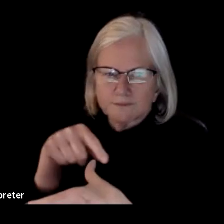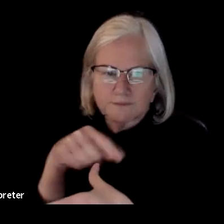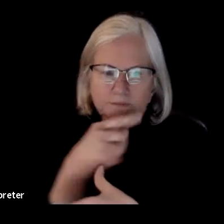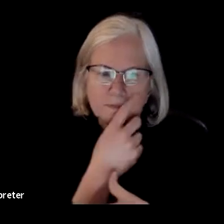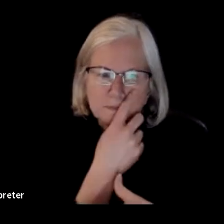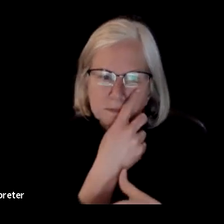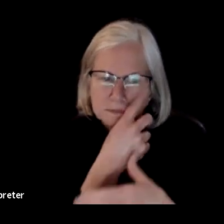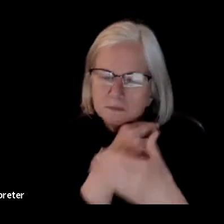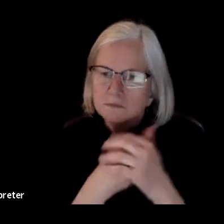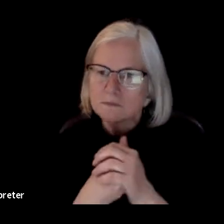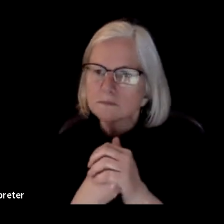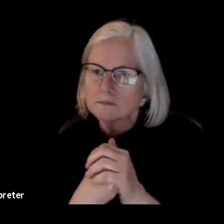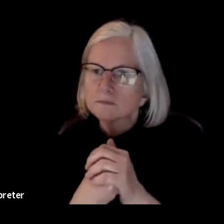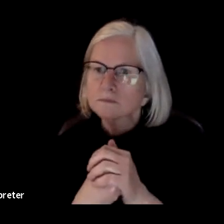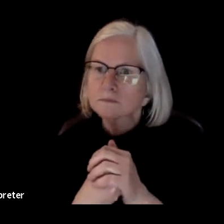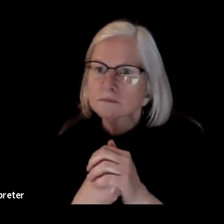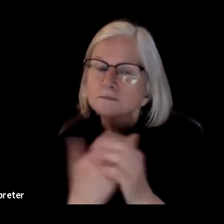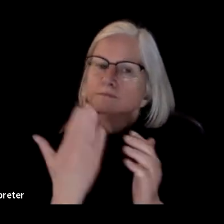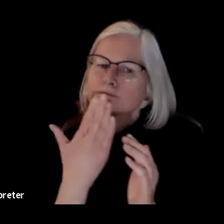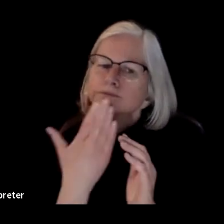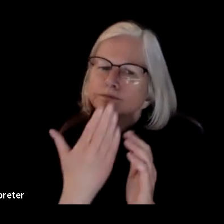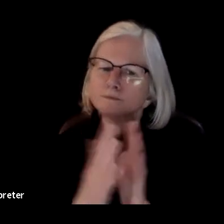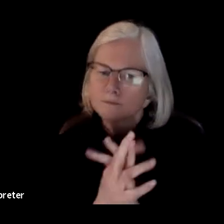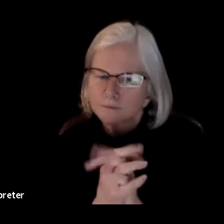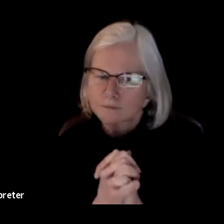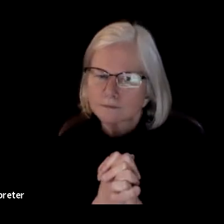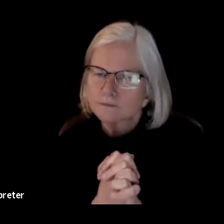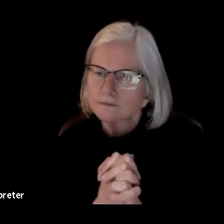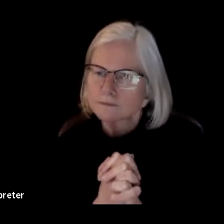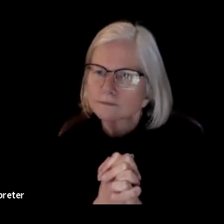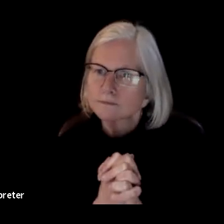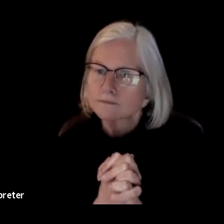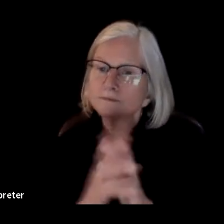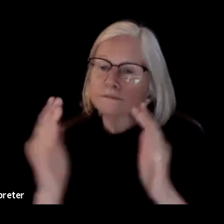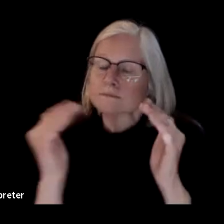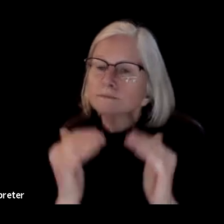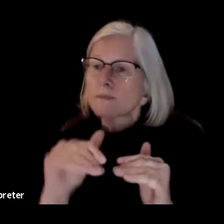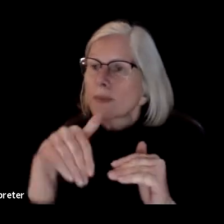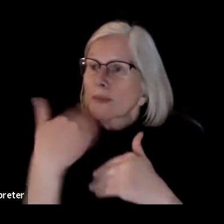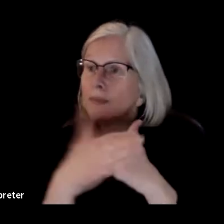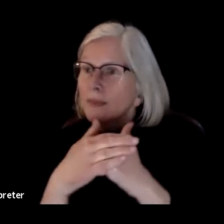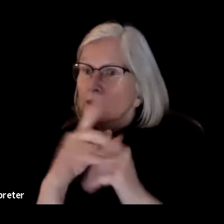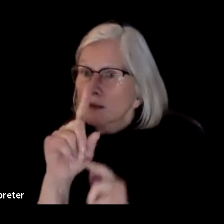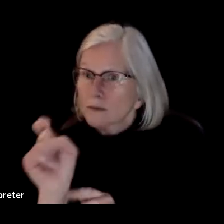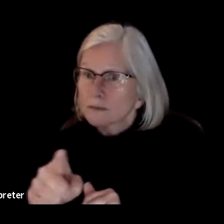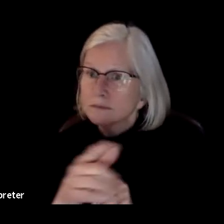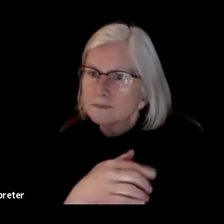Thank you. The next question comes from the line of Theo from Fox 9. Go ahead, your line is